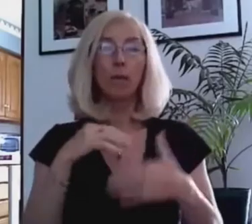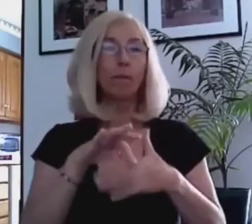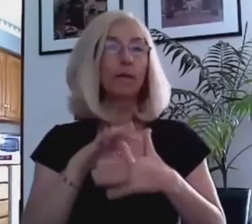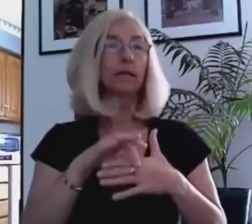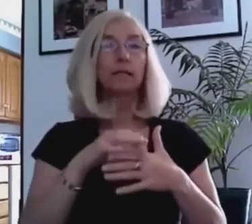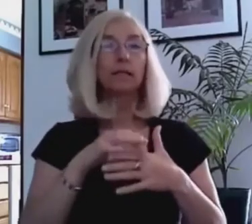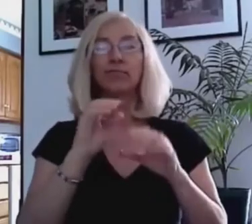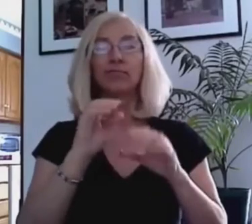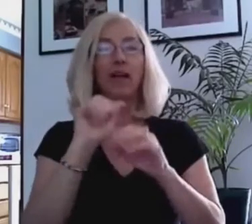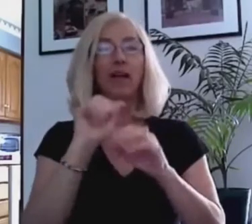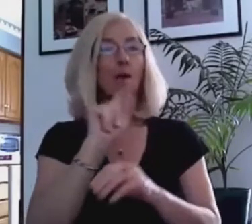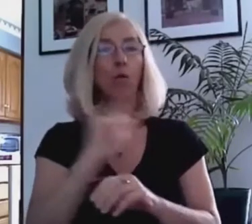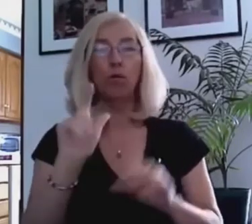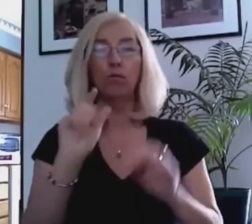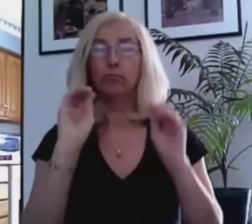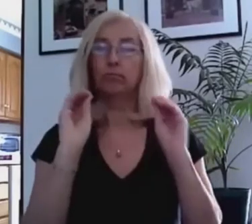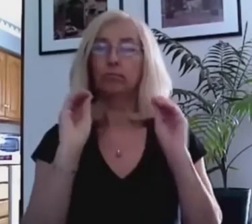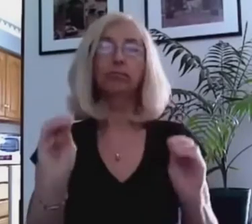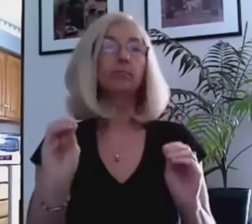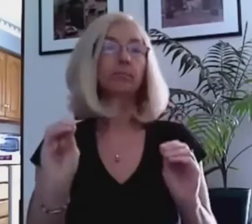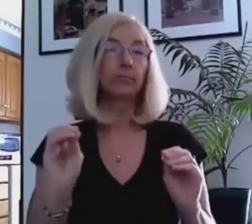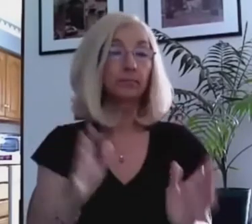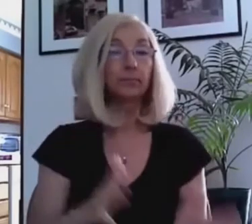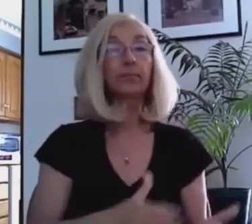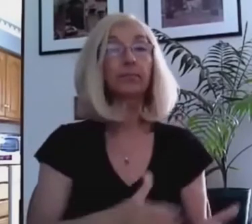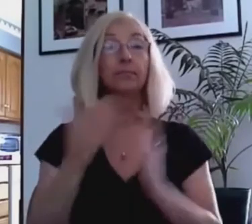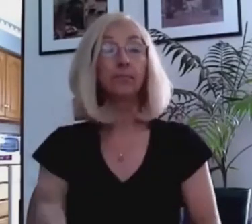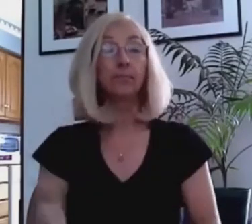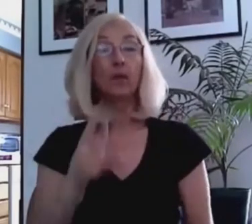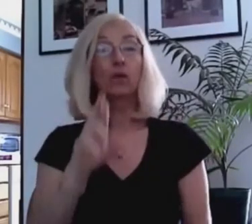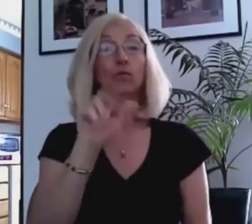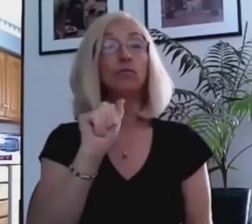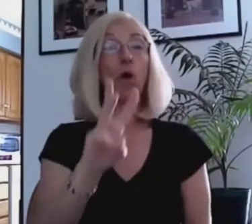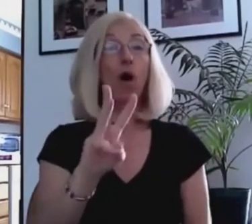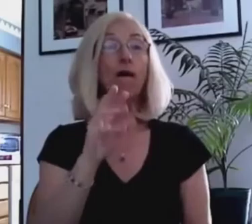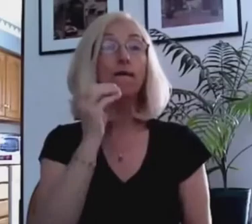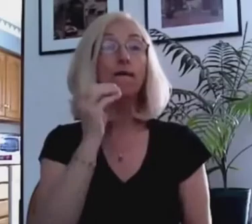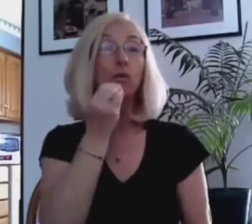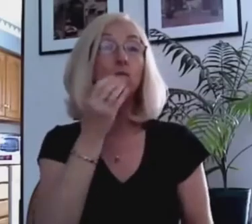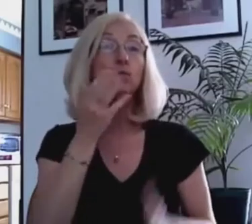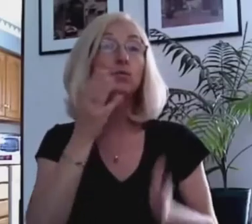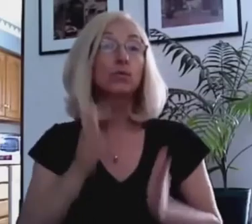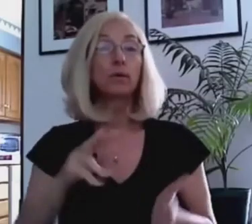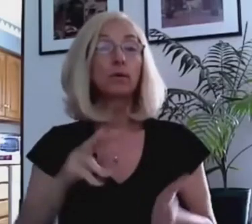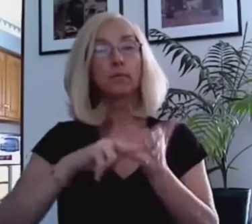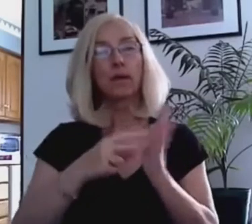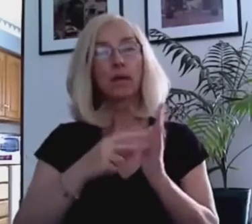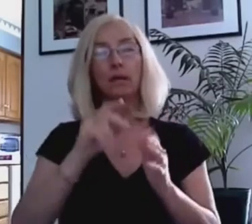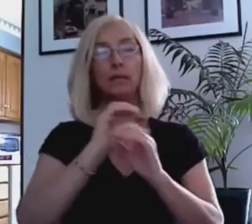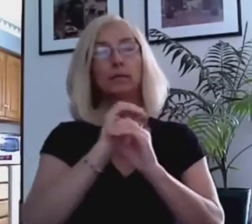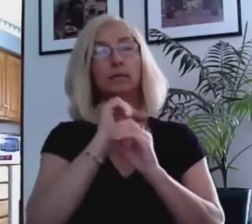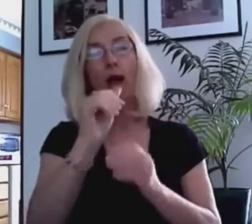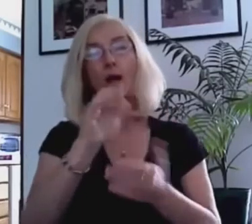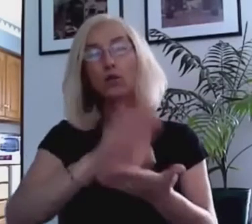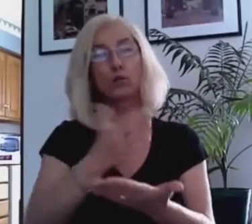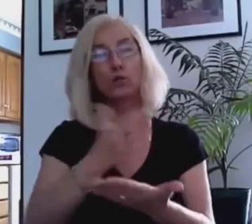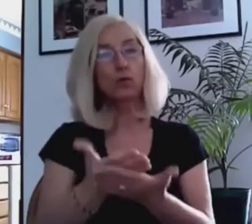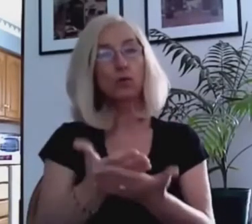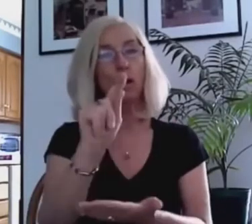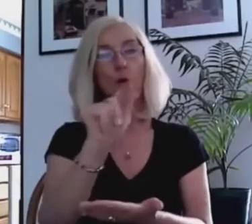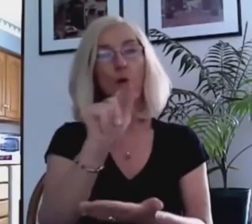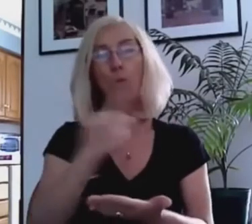other common type of vegetarianism is vegan. That's meaning no animal products